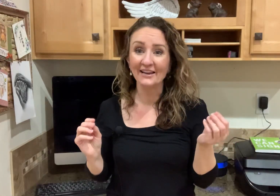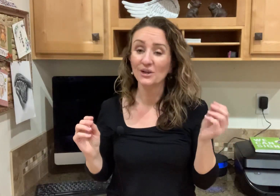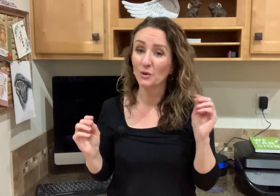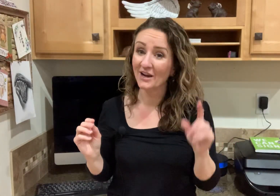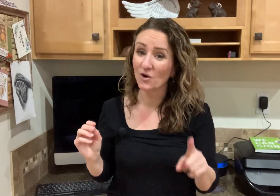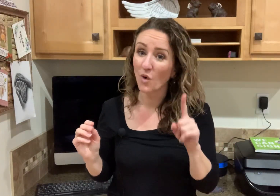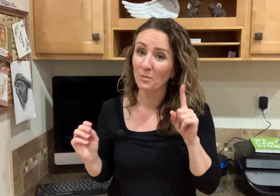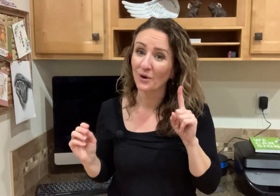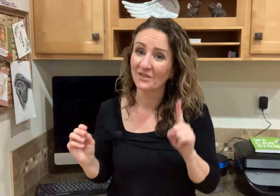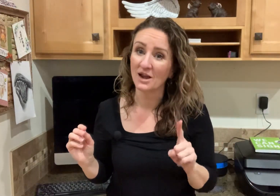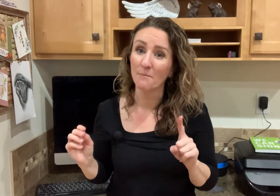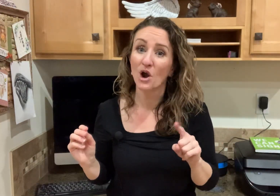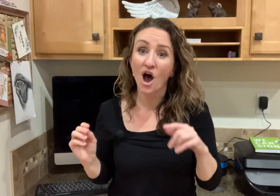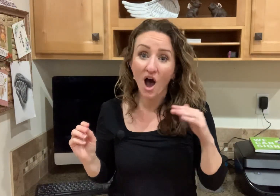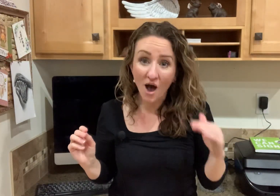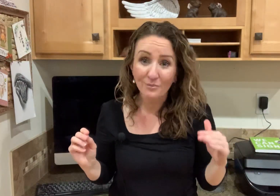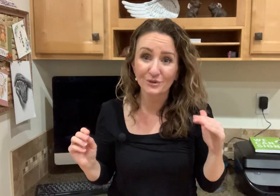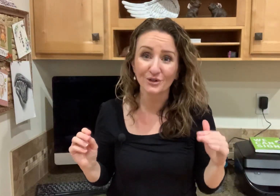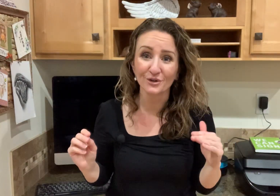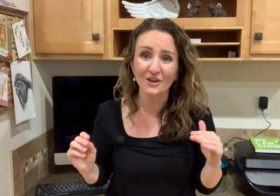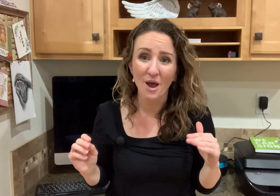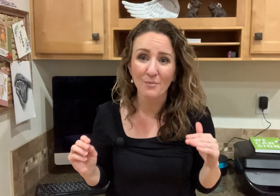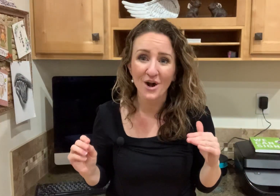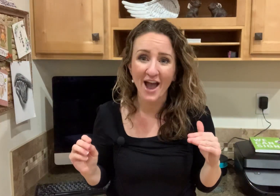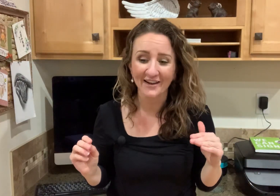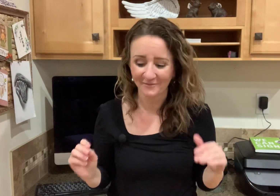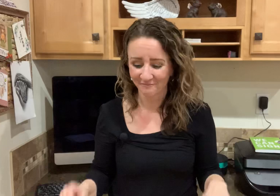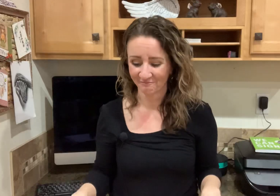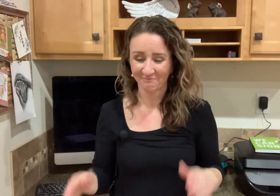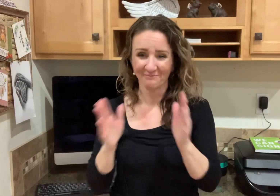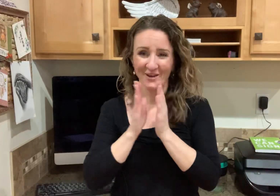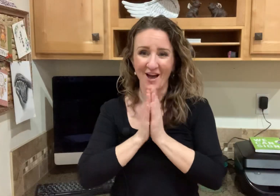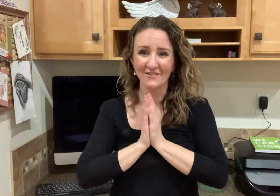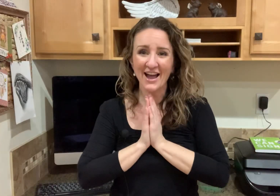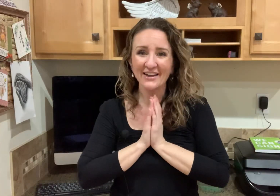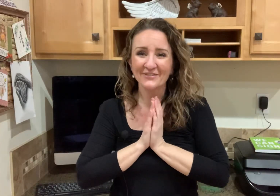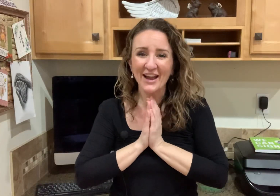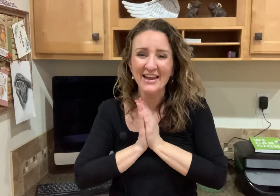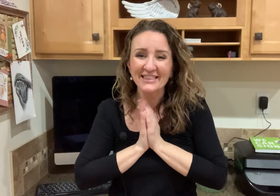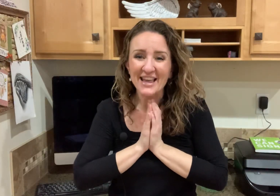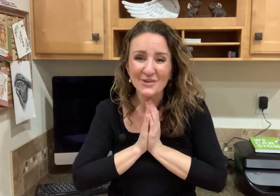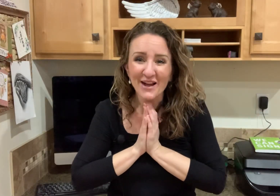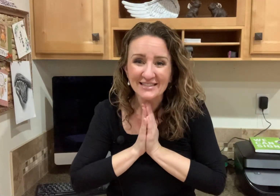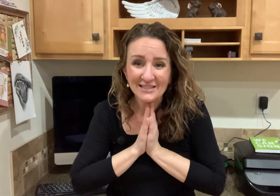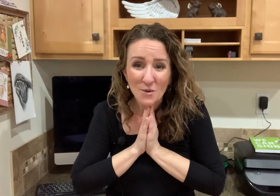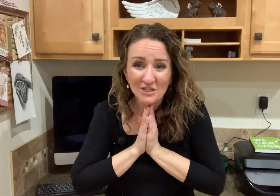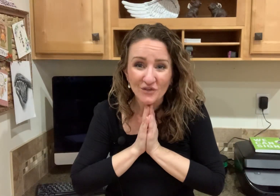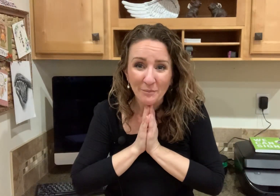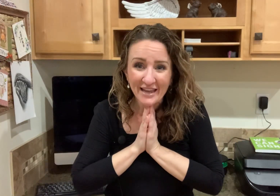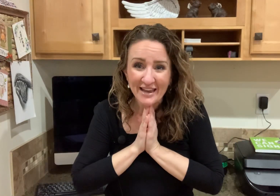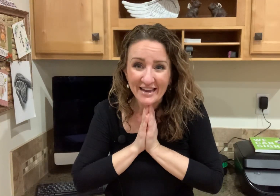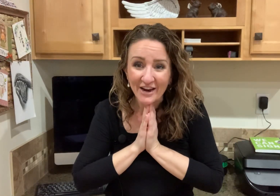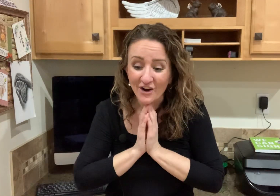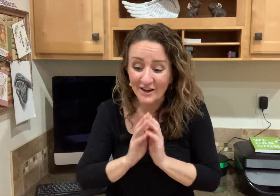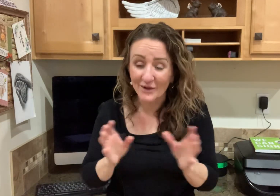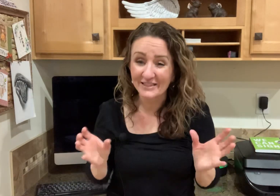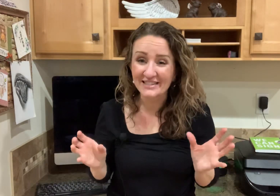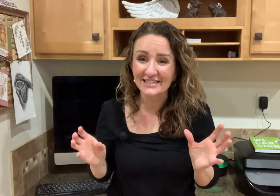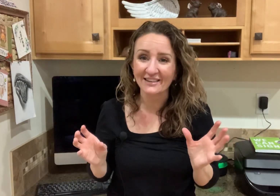you can incorporate the number up to the number 9. All right, great. Thank you guys so much for being here. I know this is a